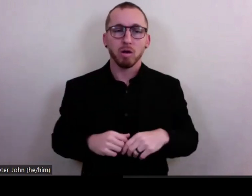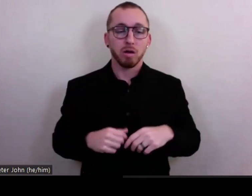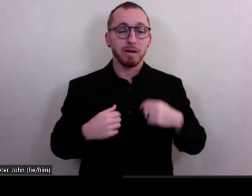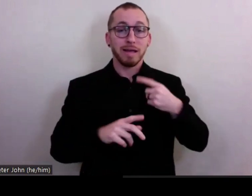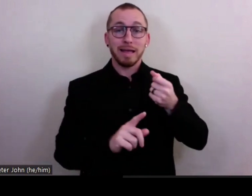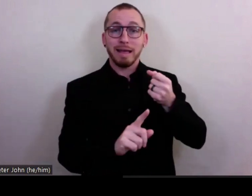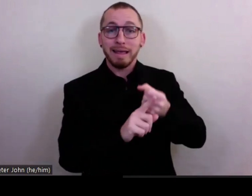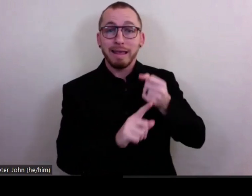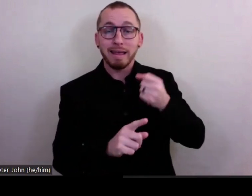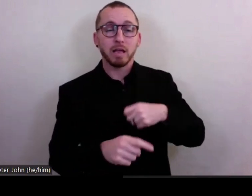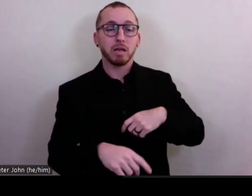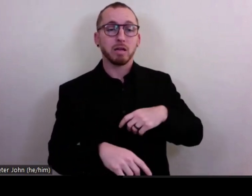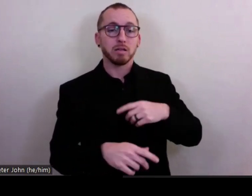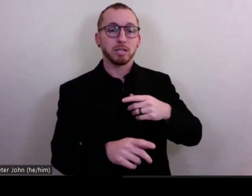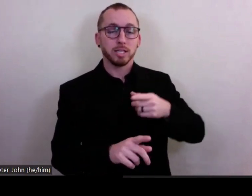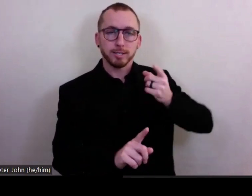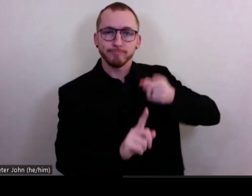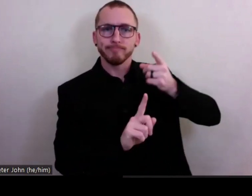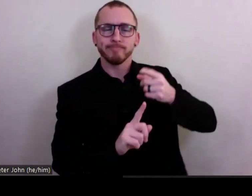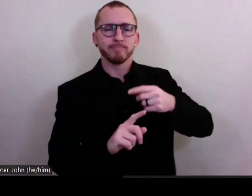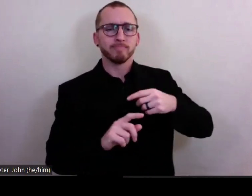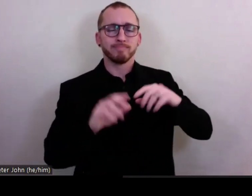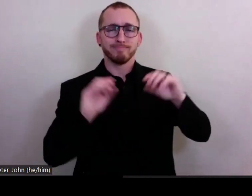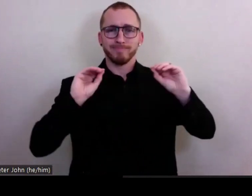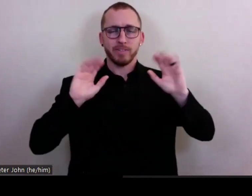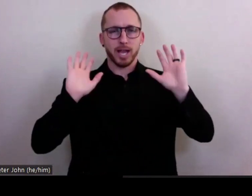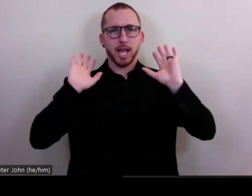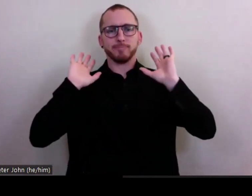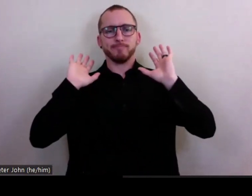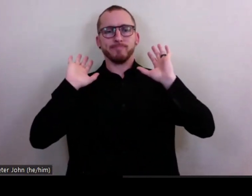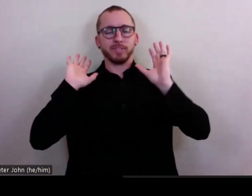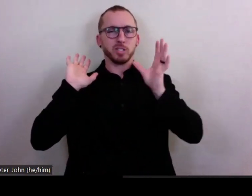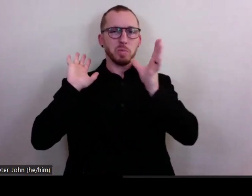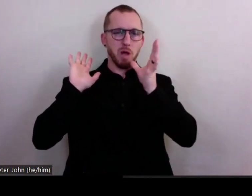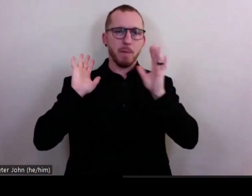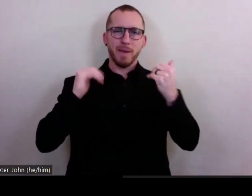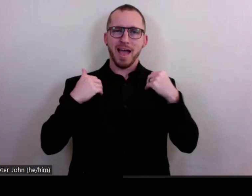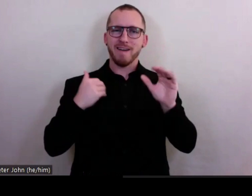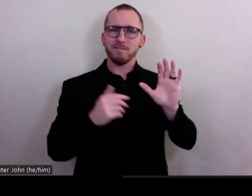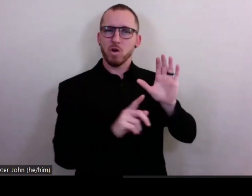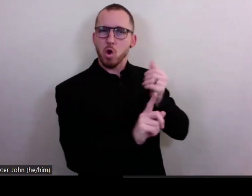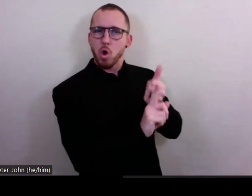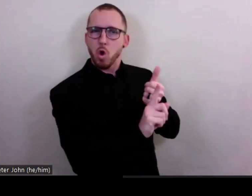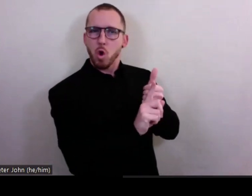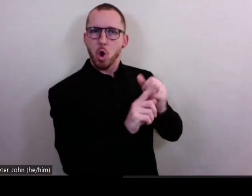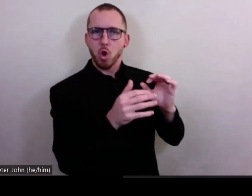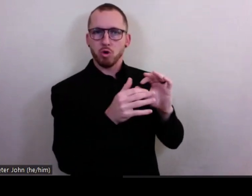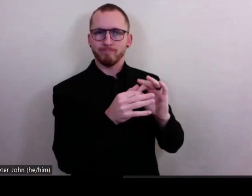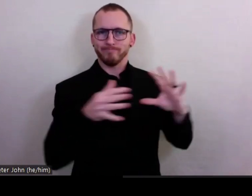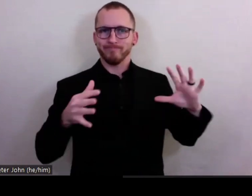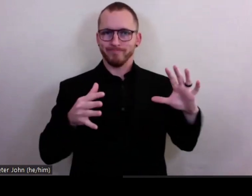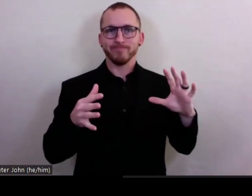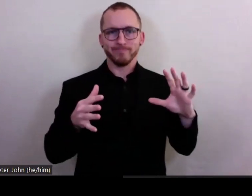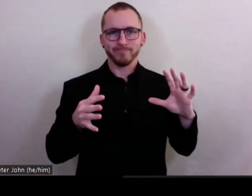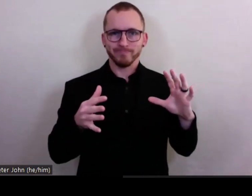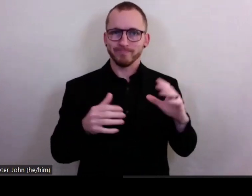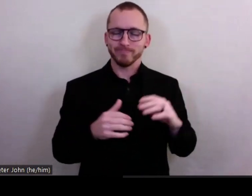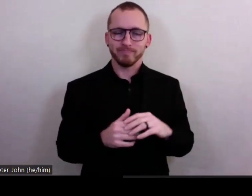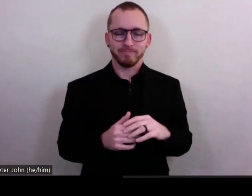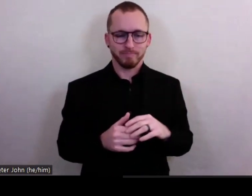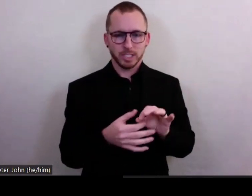just check. And so mom had her own dissociation with this child. So it was working